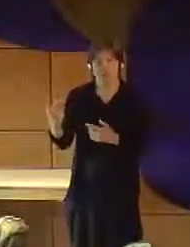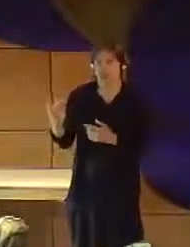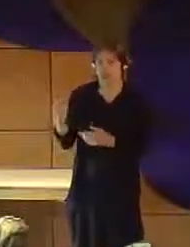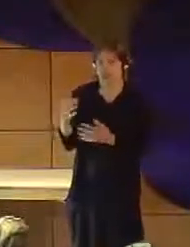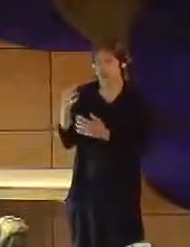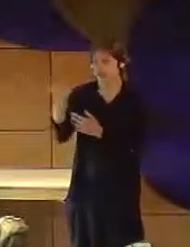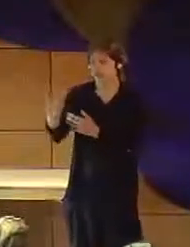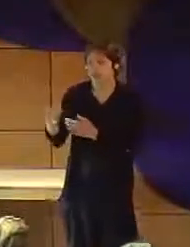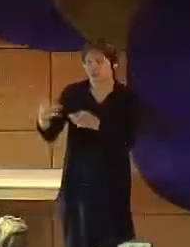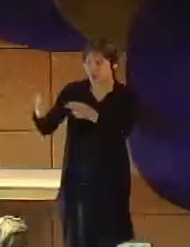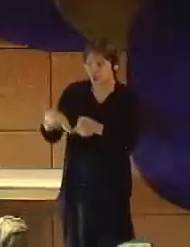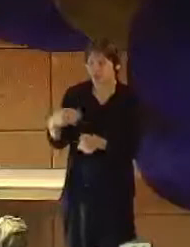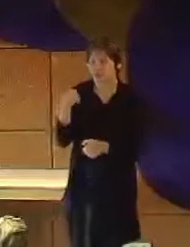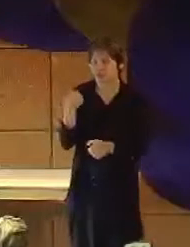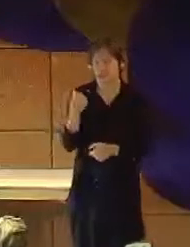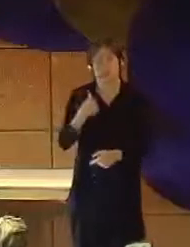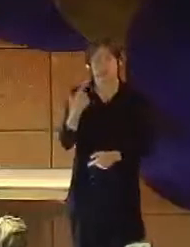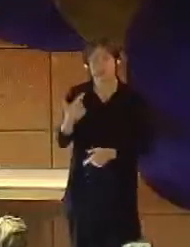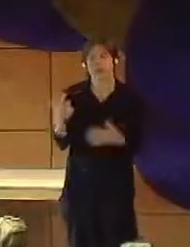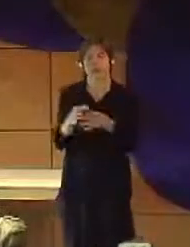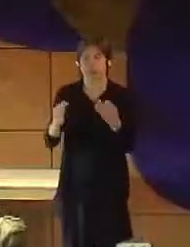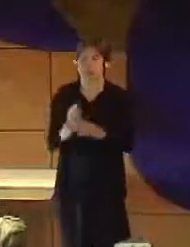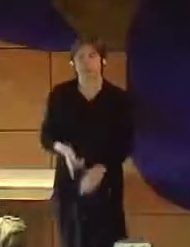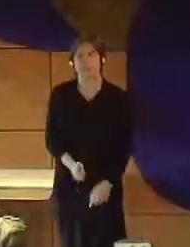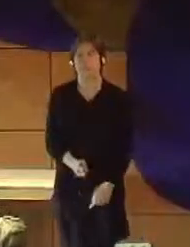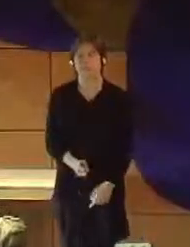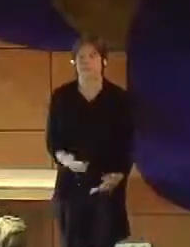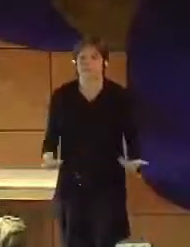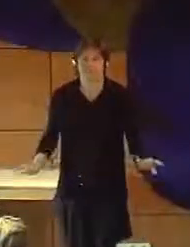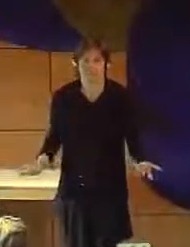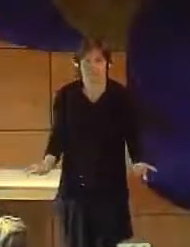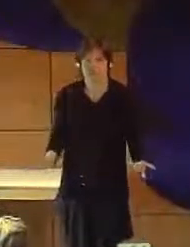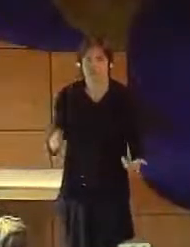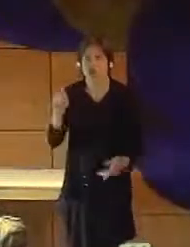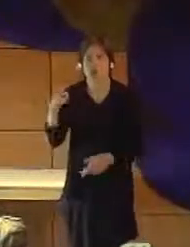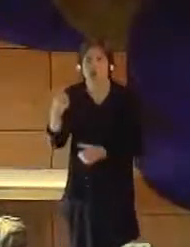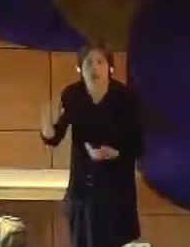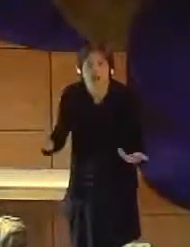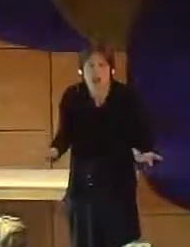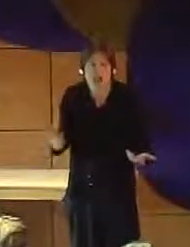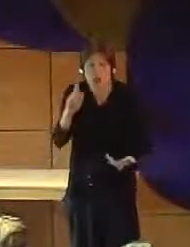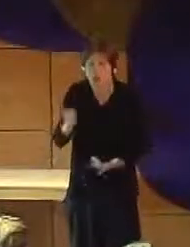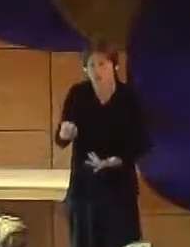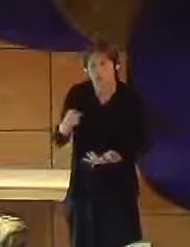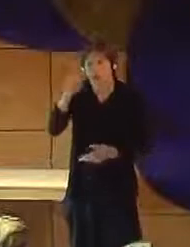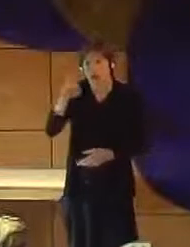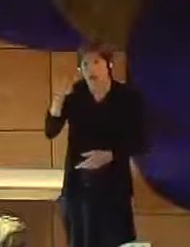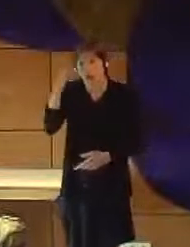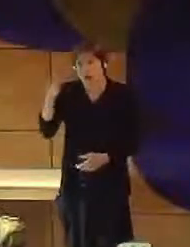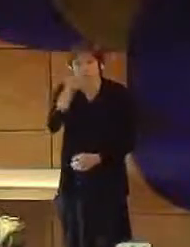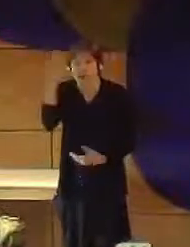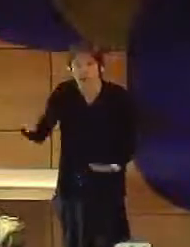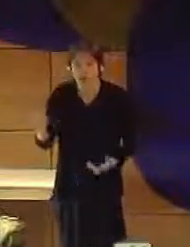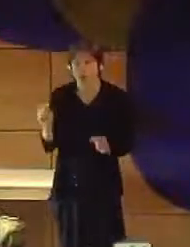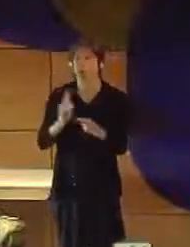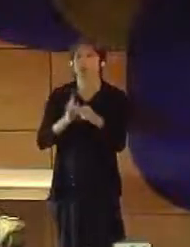actually not a good thing to have, because you need to go to hospital if you have. So it was not a good thing, but that was because he'd never,